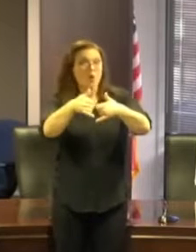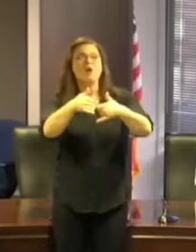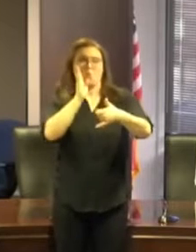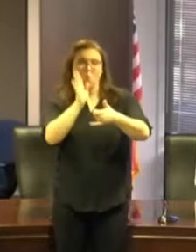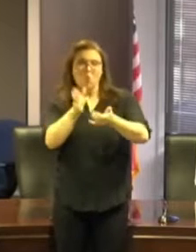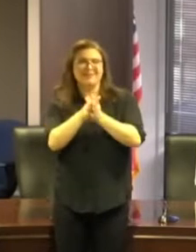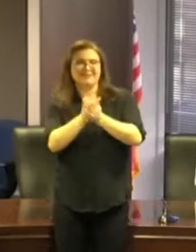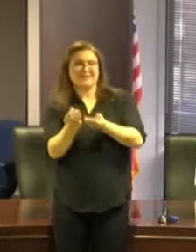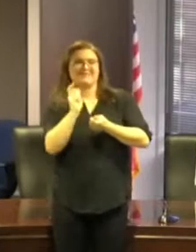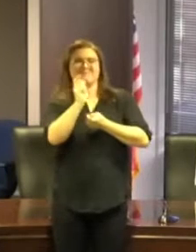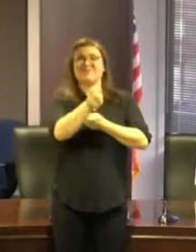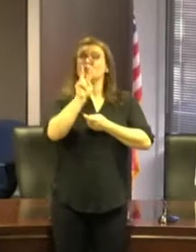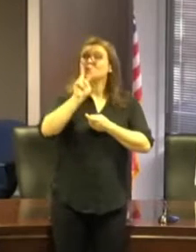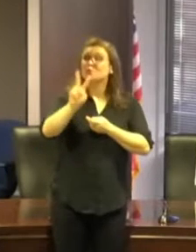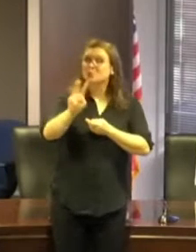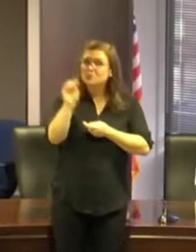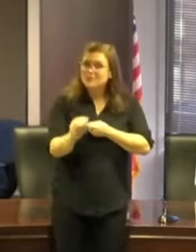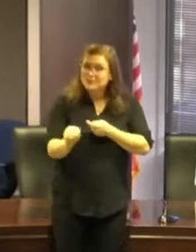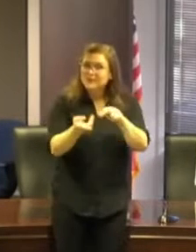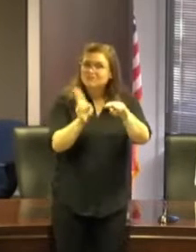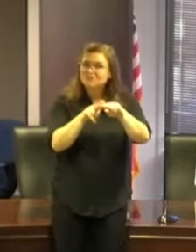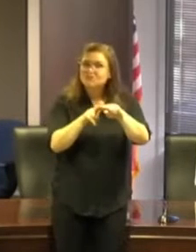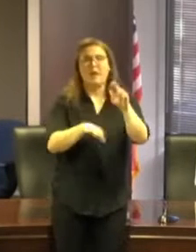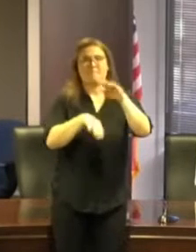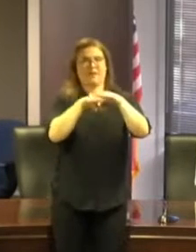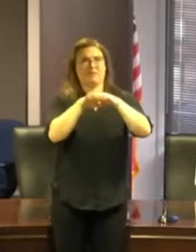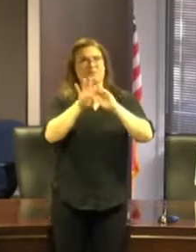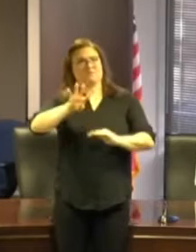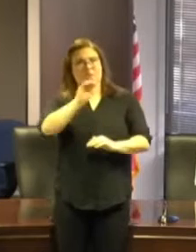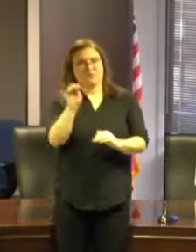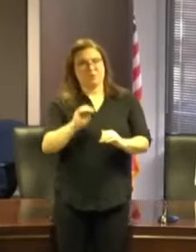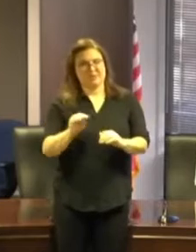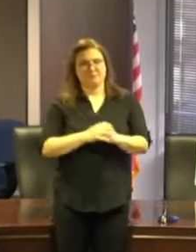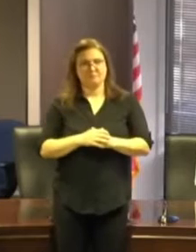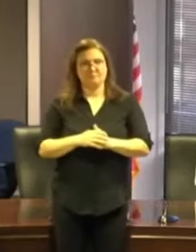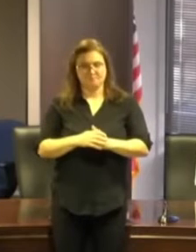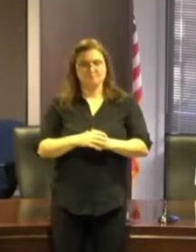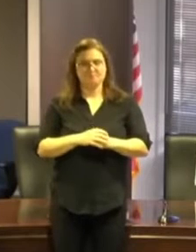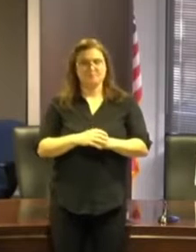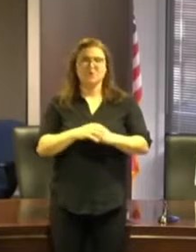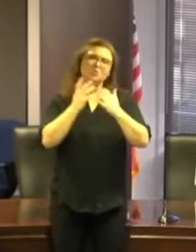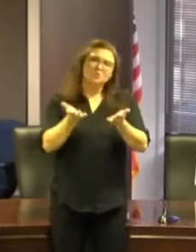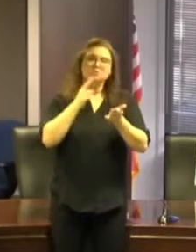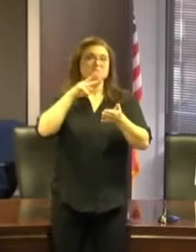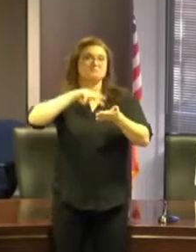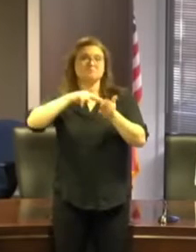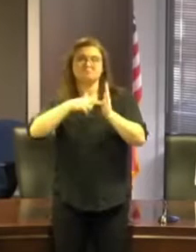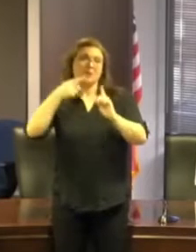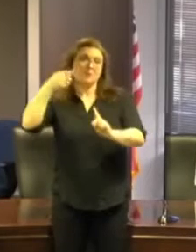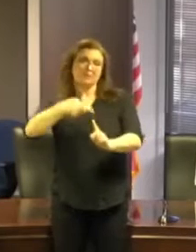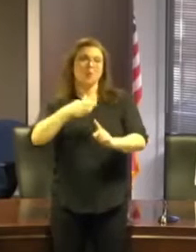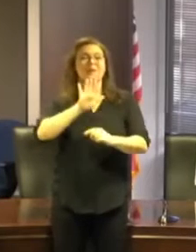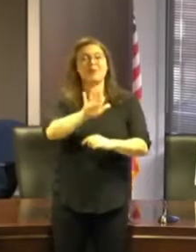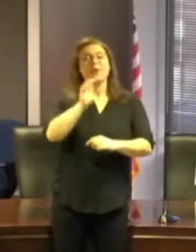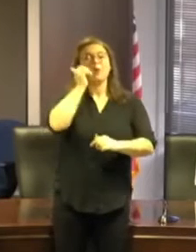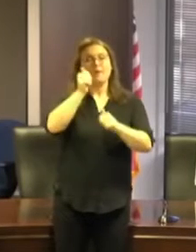to exceed 4%. So in essence, we would be increasing the per diem, but we would